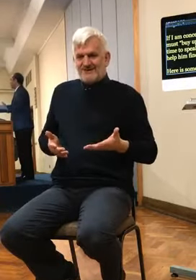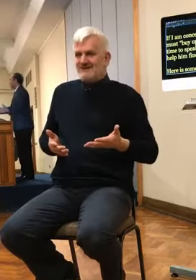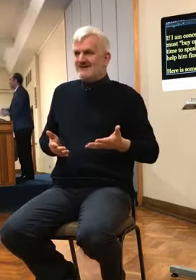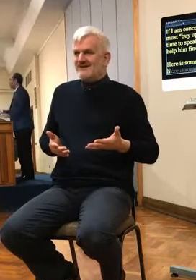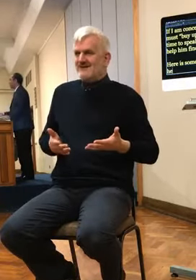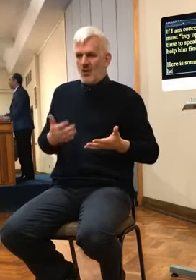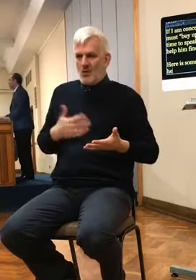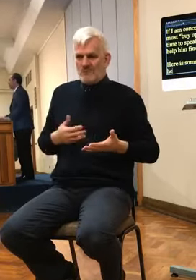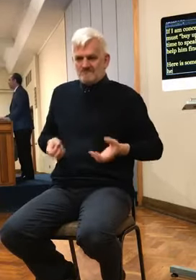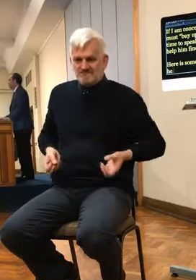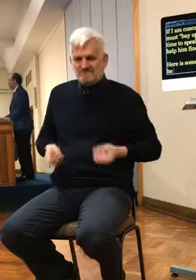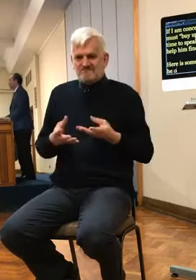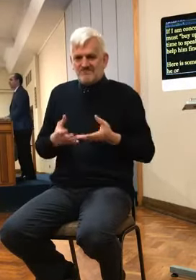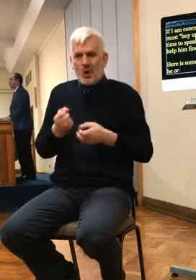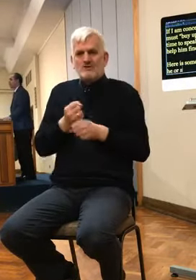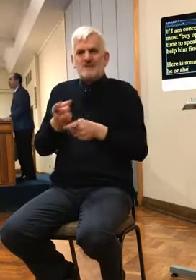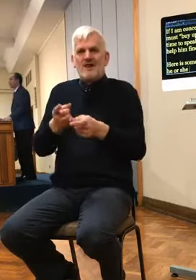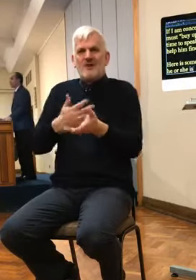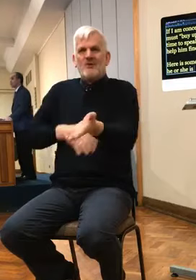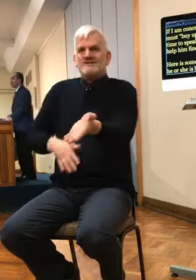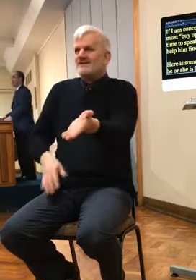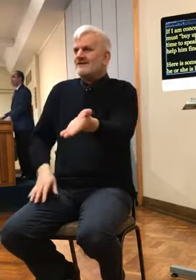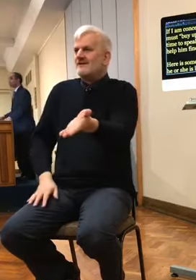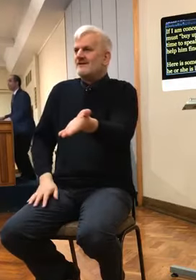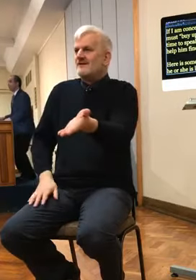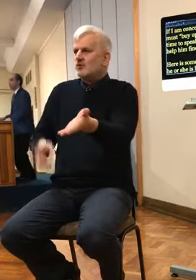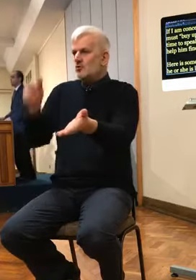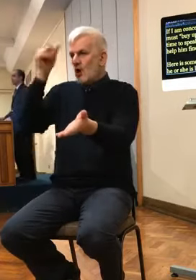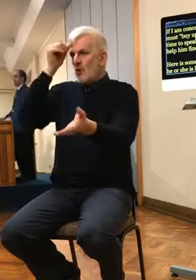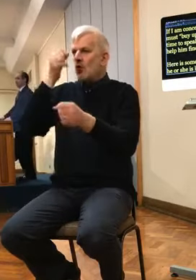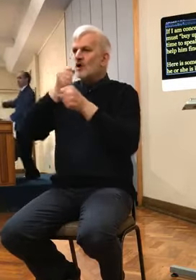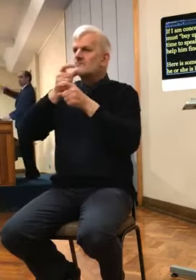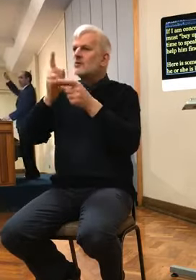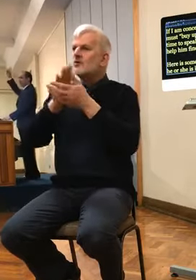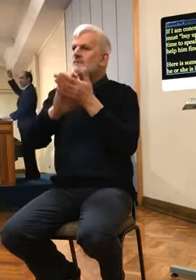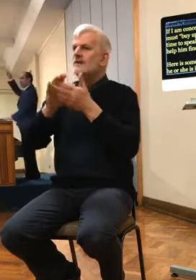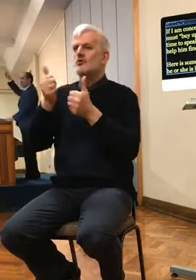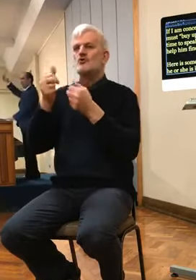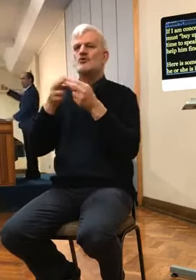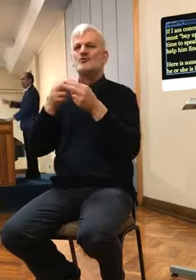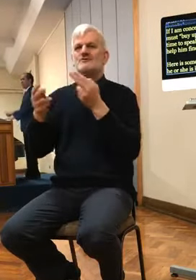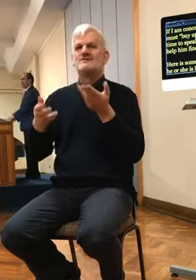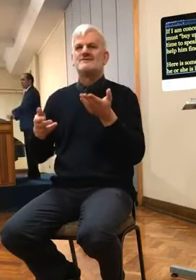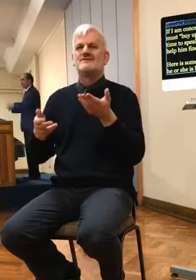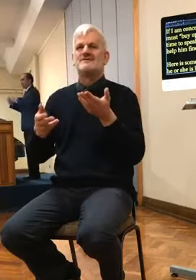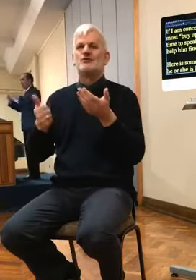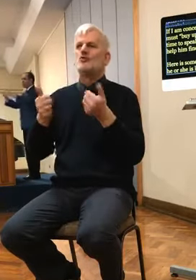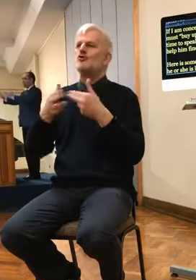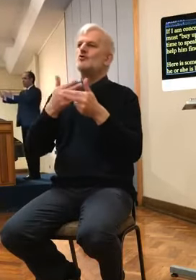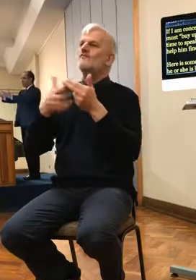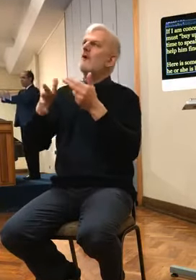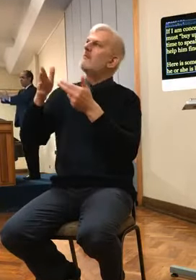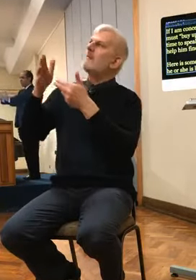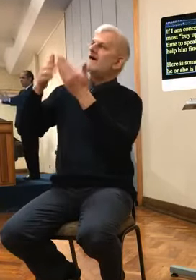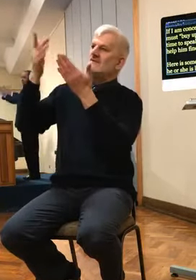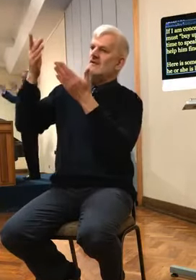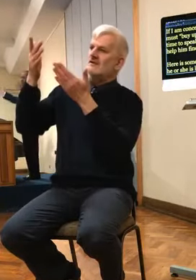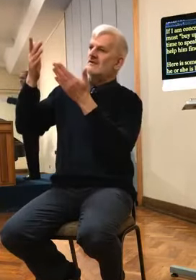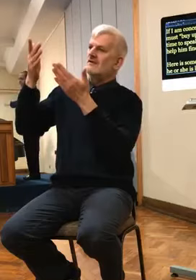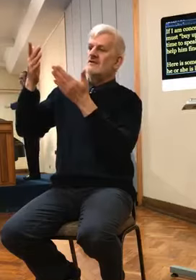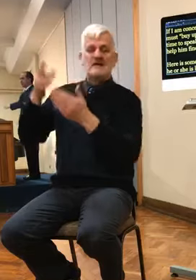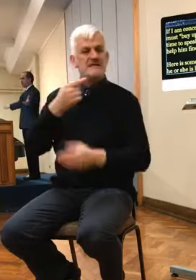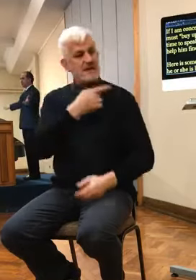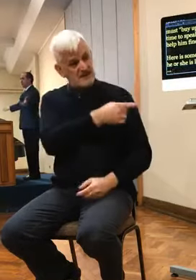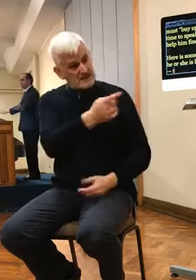everyone in this congregation knows that the gospel means good news. Good news from heaven. Good news to the sinners. They can